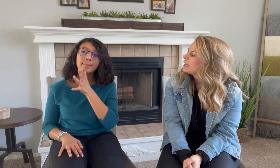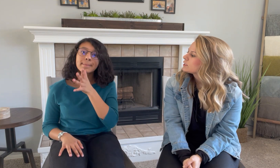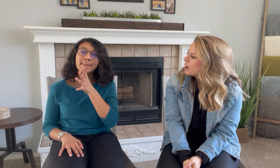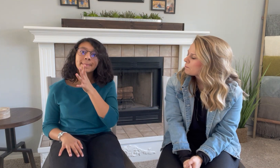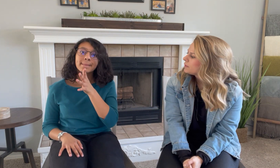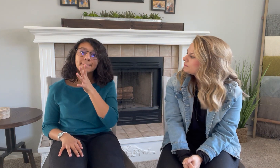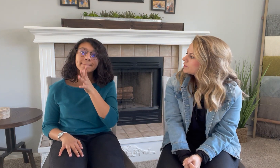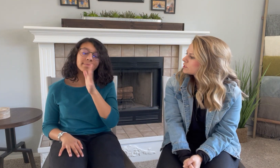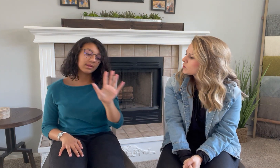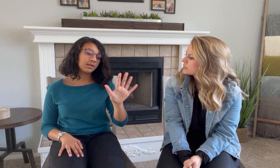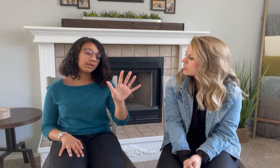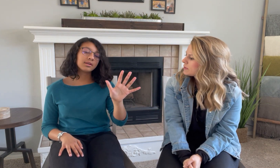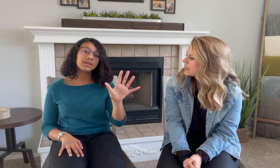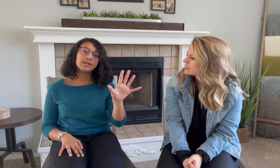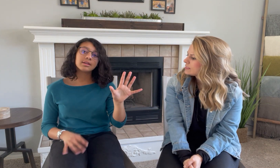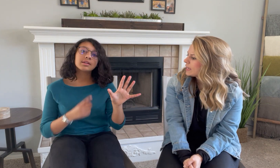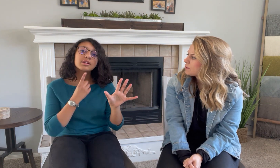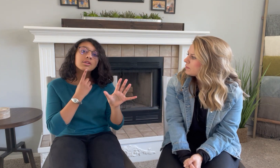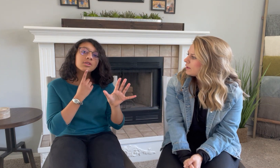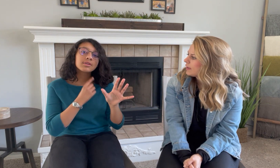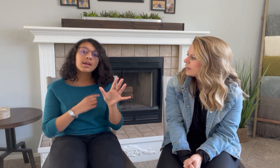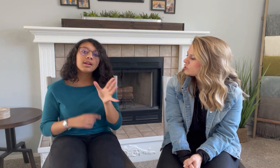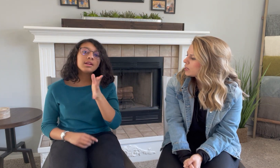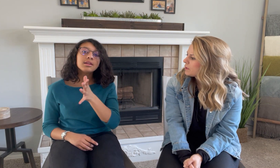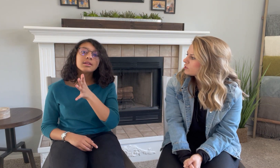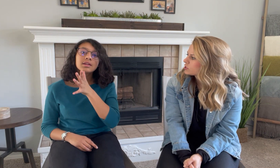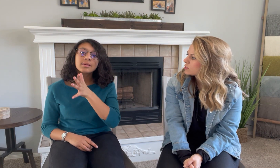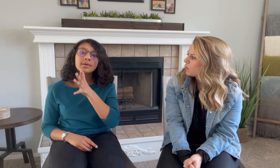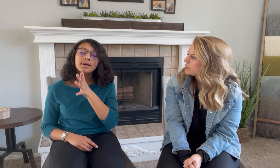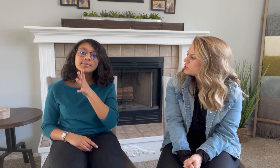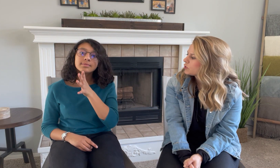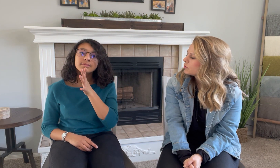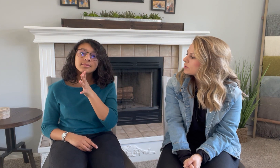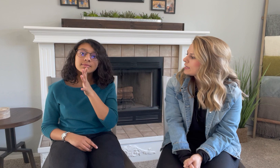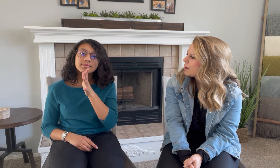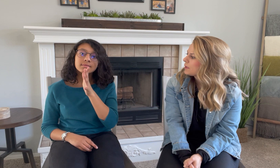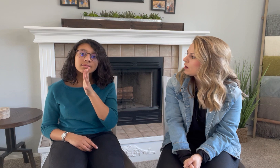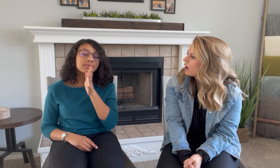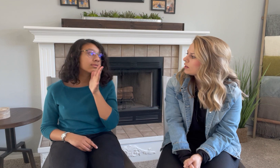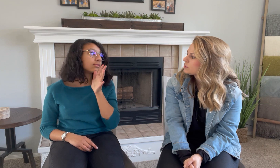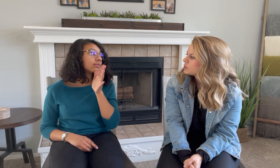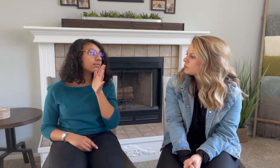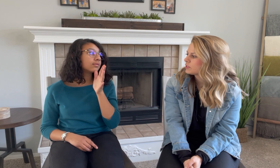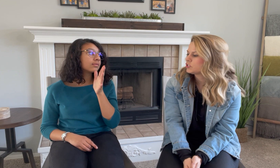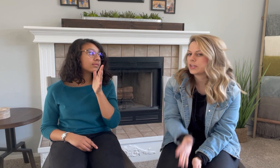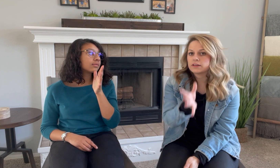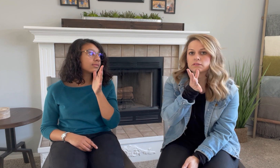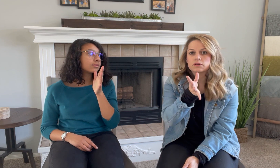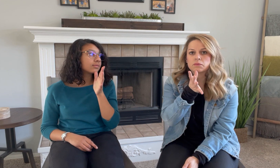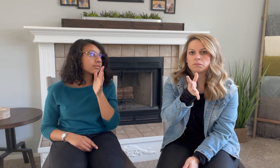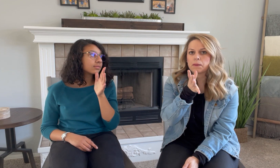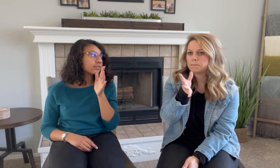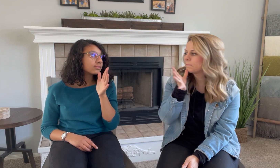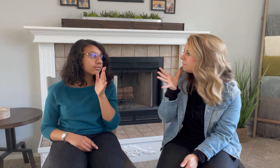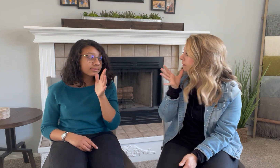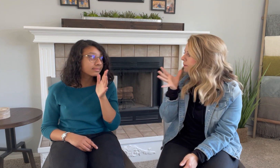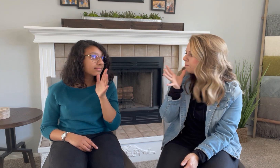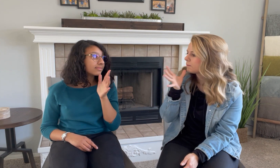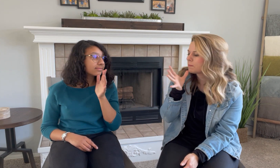is mom. So it's going to be that same hand shape, and you're just going to tap it onto the chin. Mom. Yeah, mom